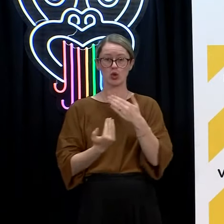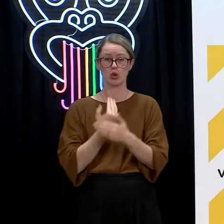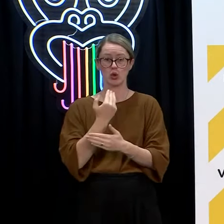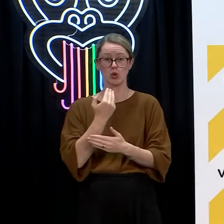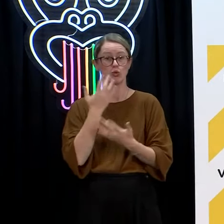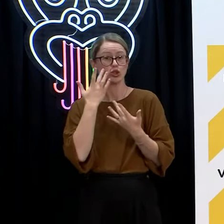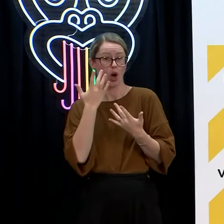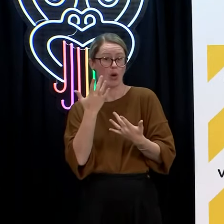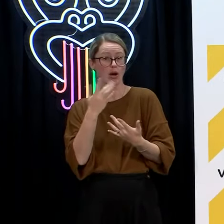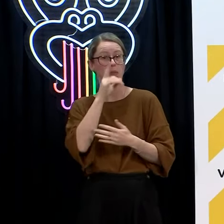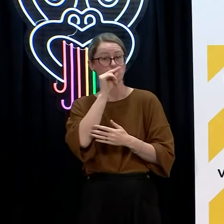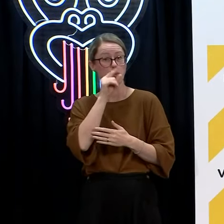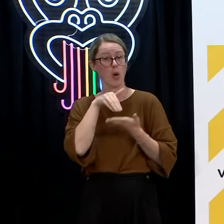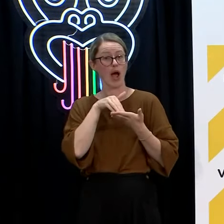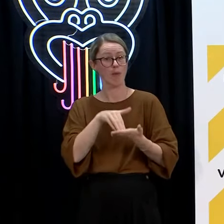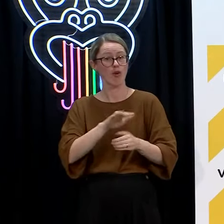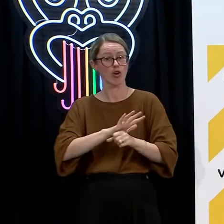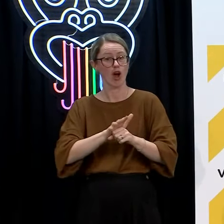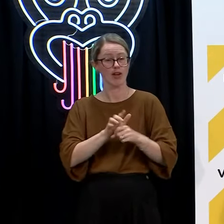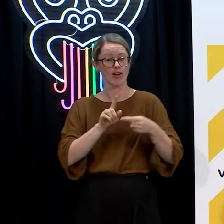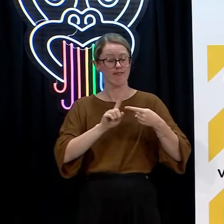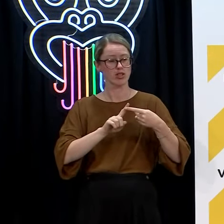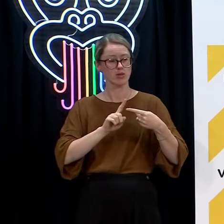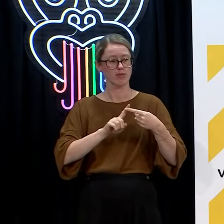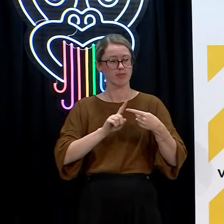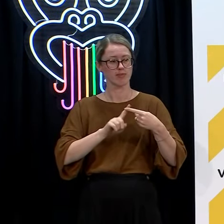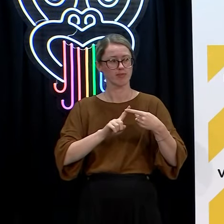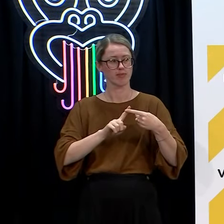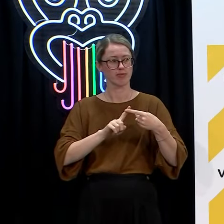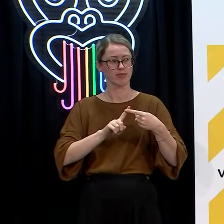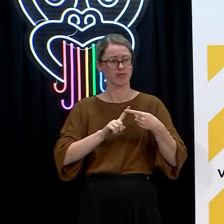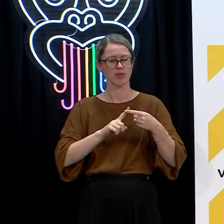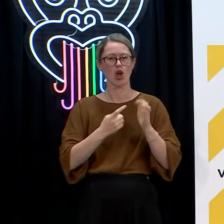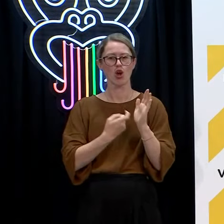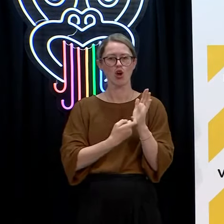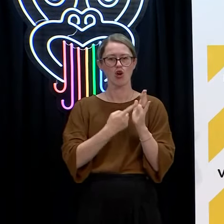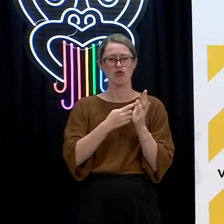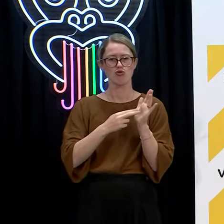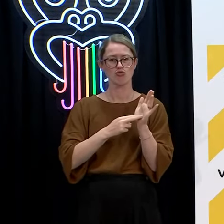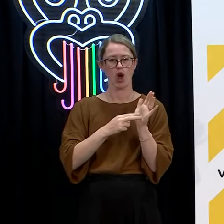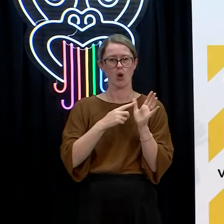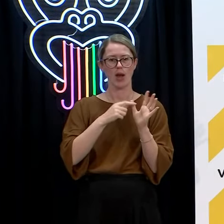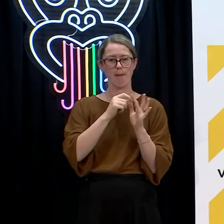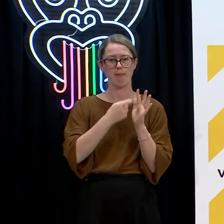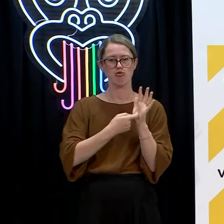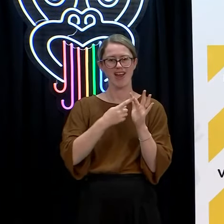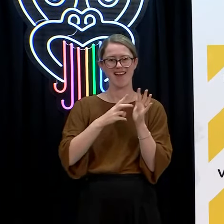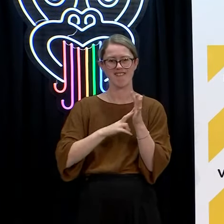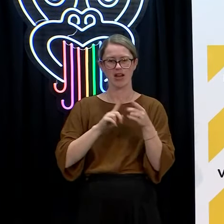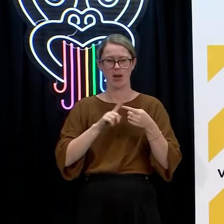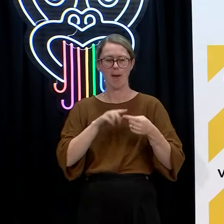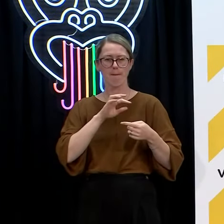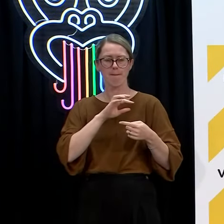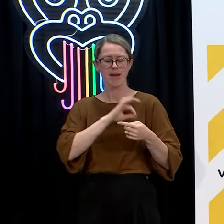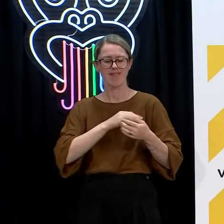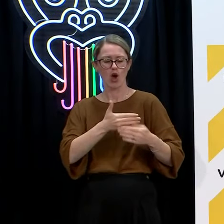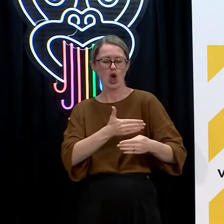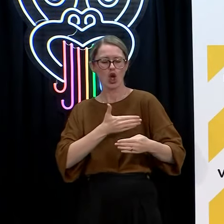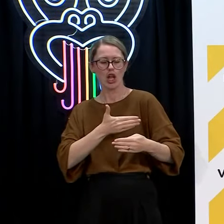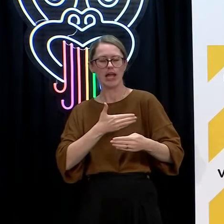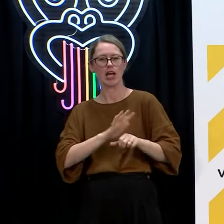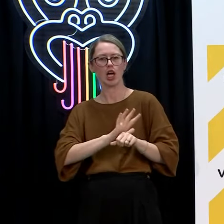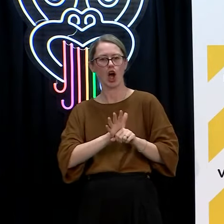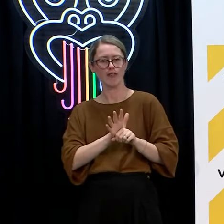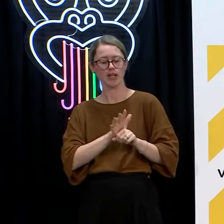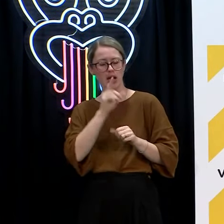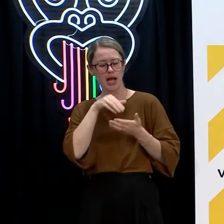are showing the most promise. The first is Ronapreve, which is showing benefit in the early treatment of